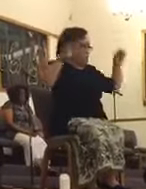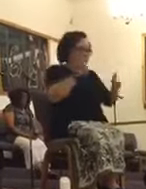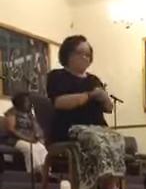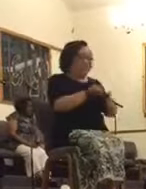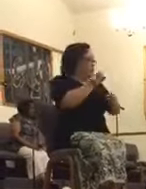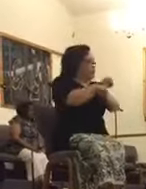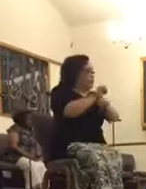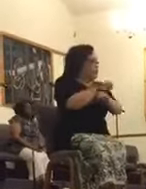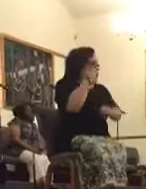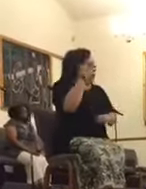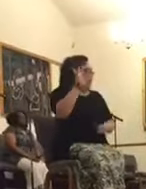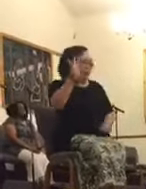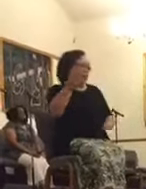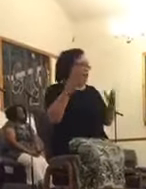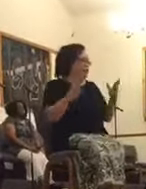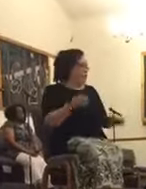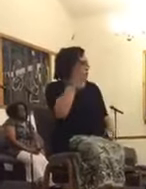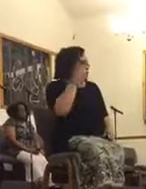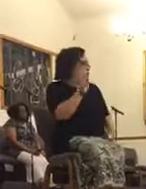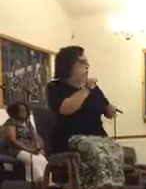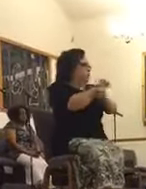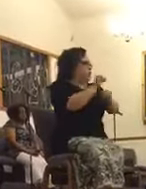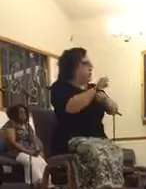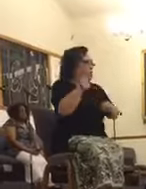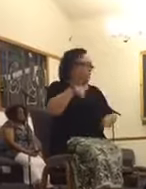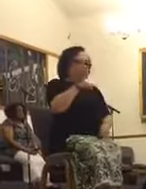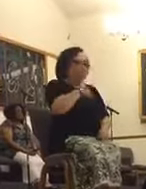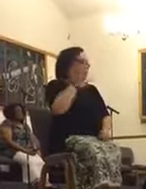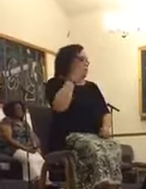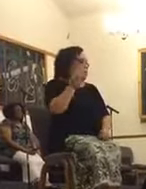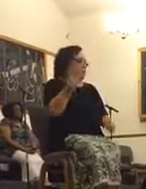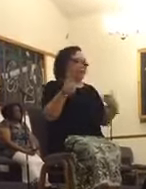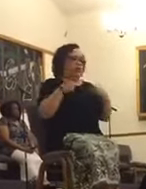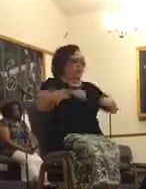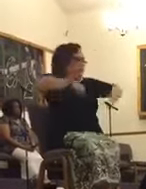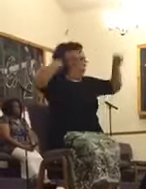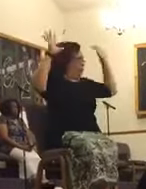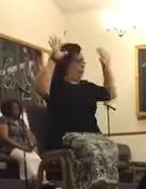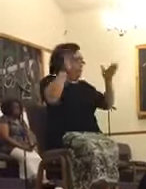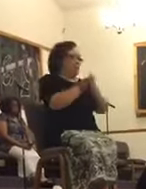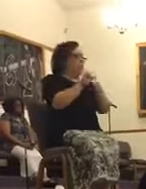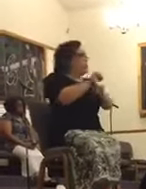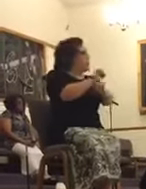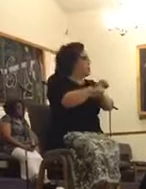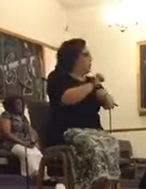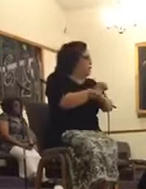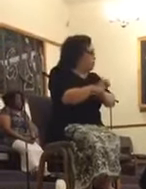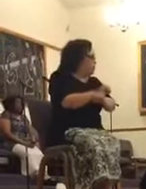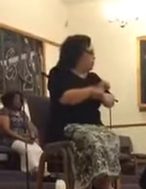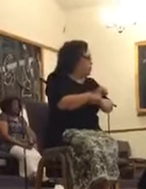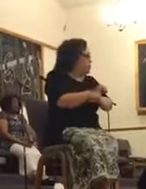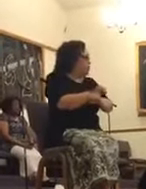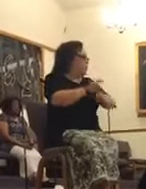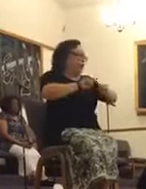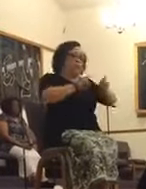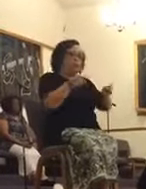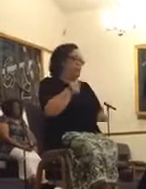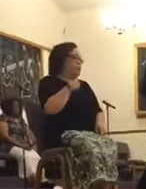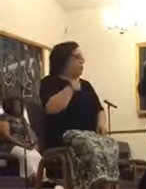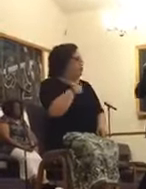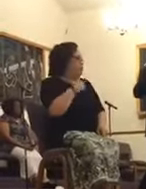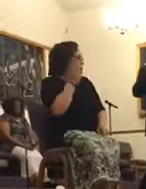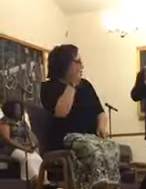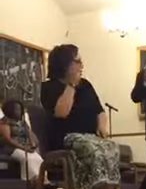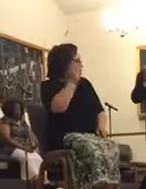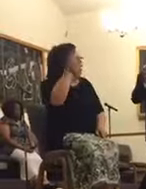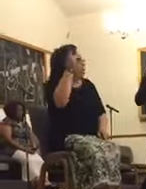was a job, if you thought we did it just for the money, maybe we would have been quit. But I heard Paul